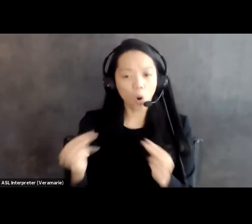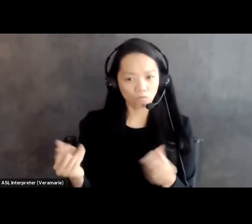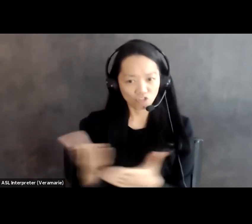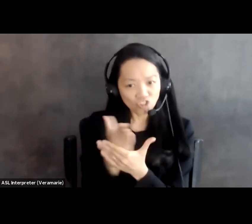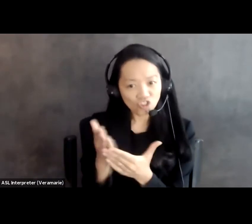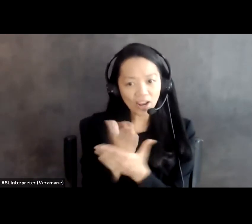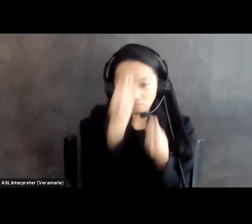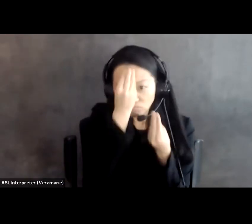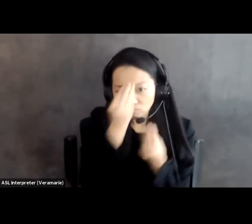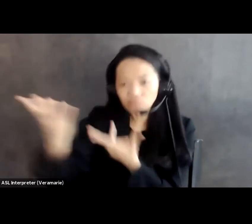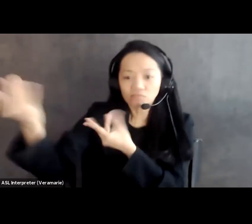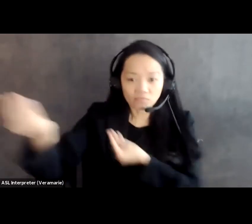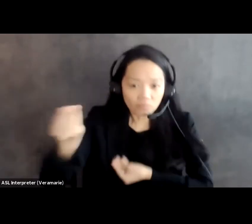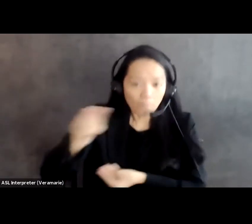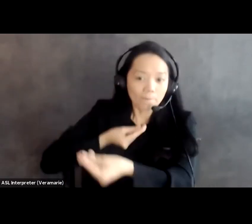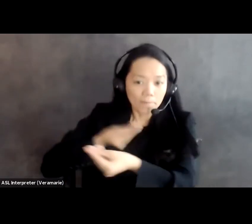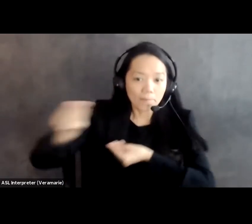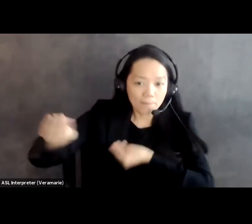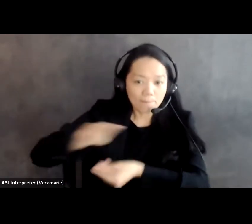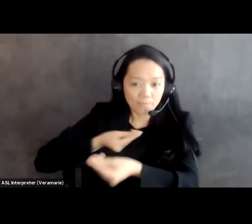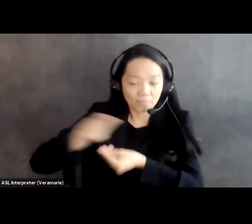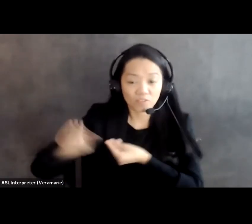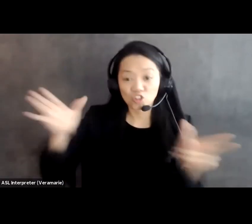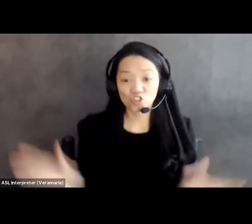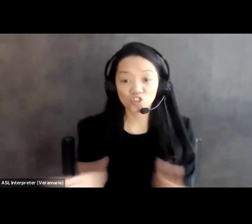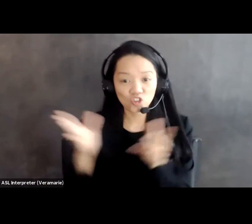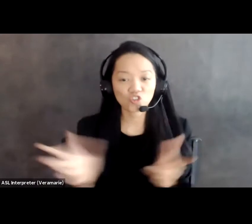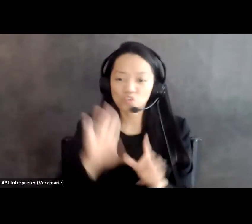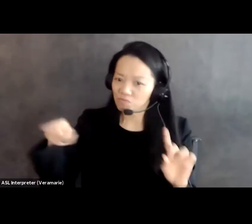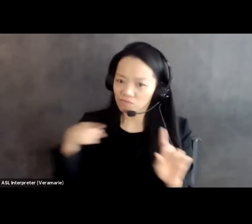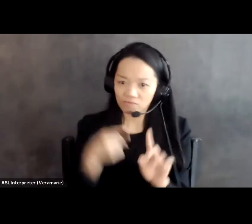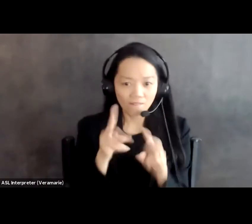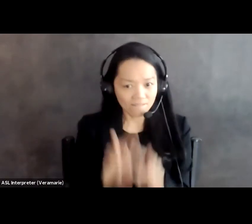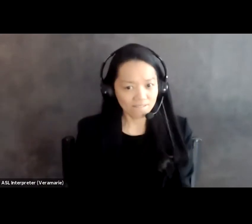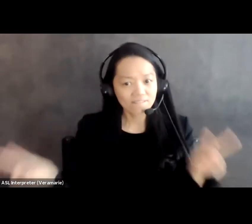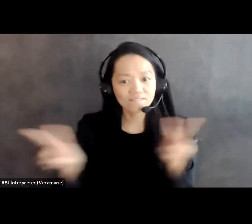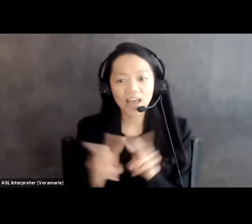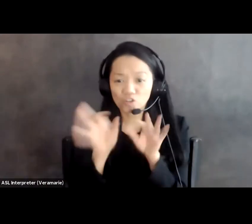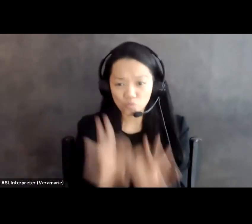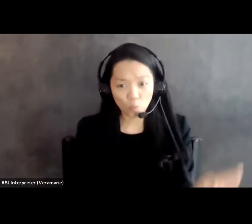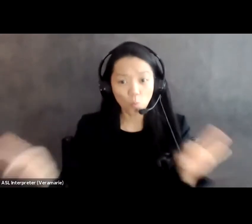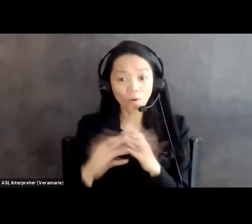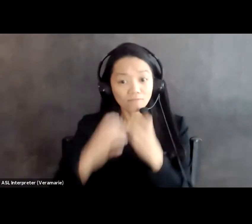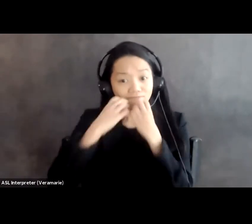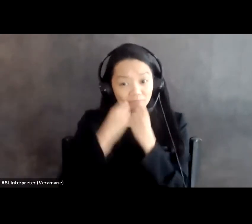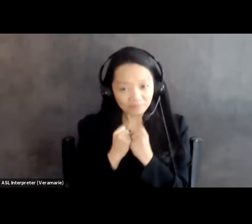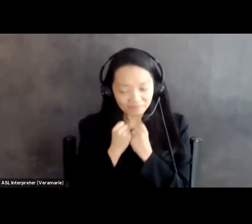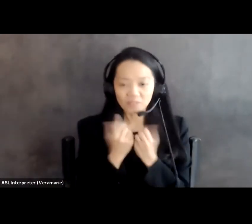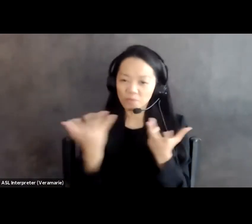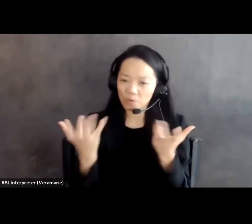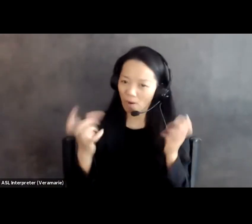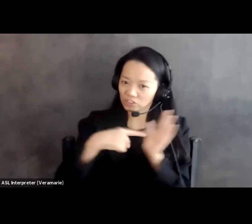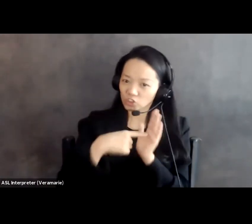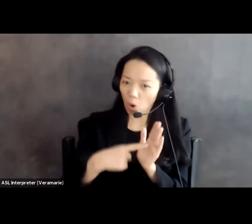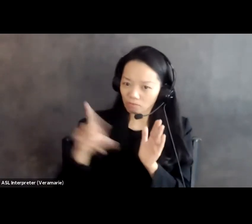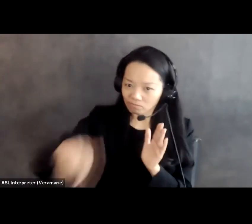the time, give direction and encouragement to pursue the values we care about, the values we hold dear. So